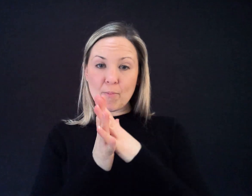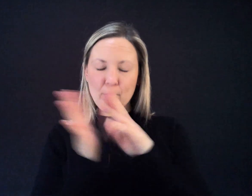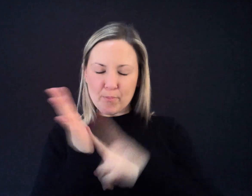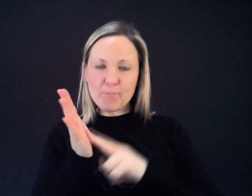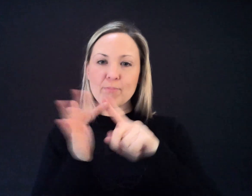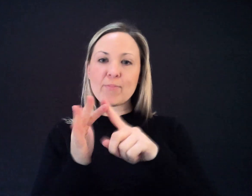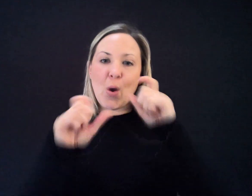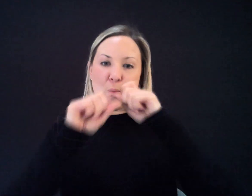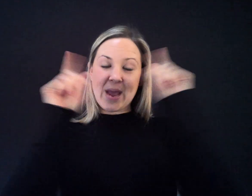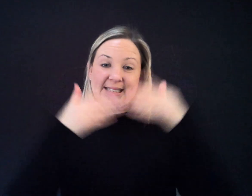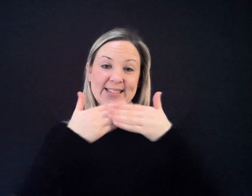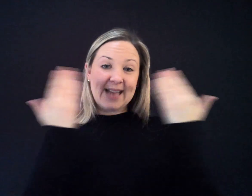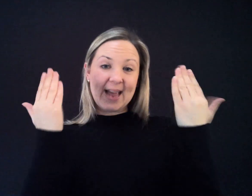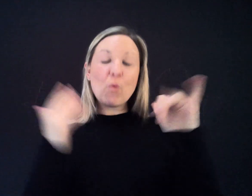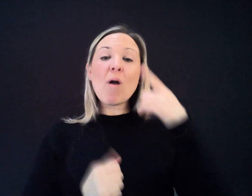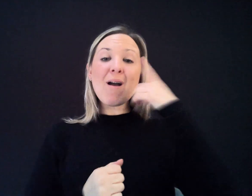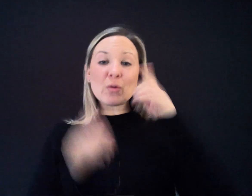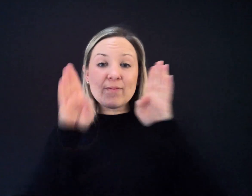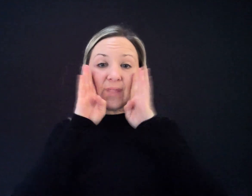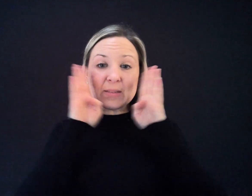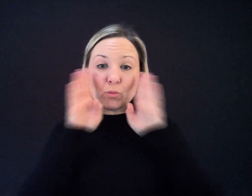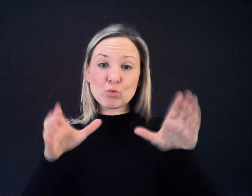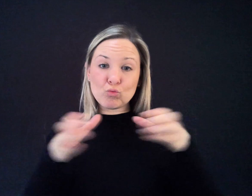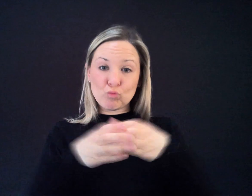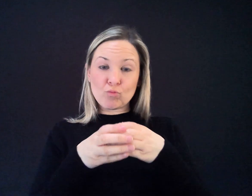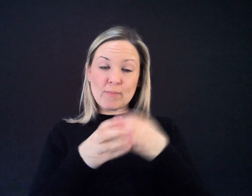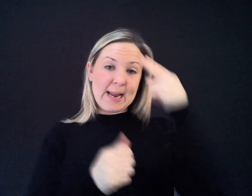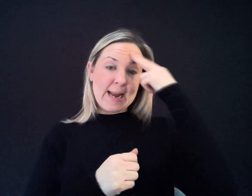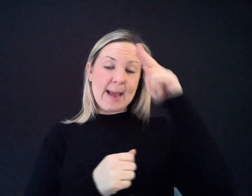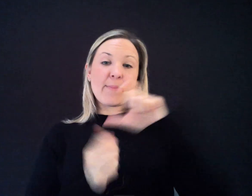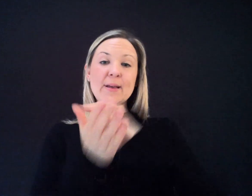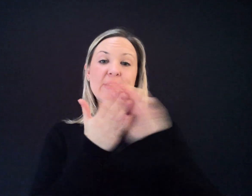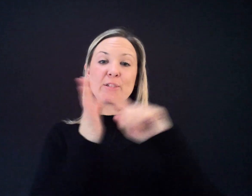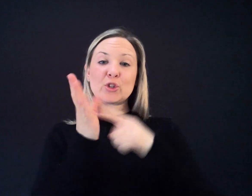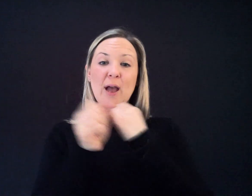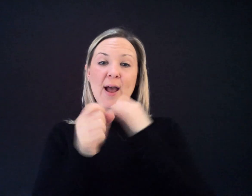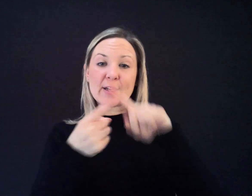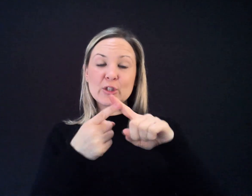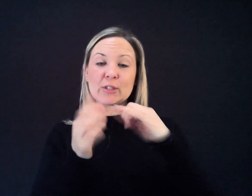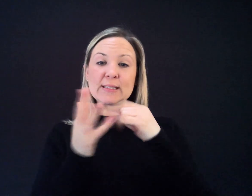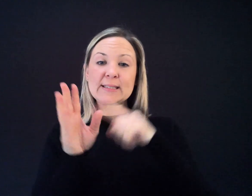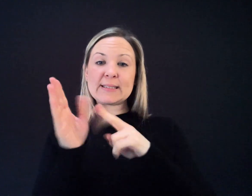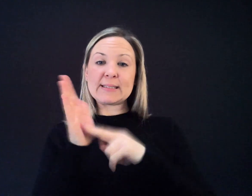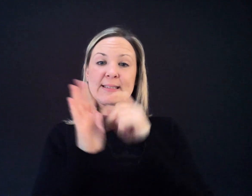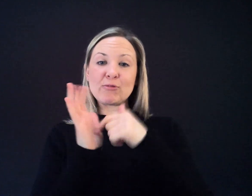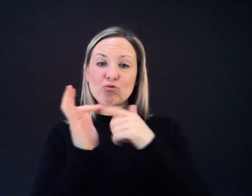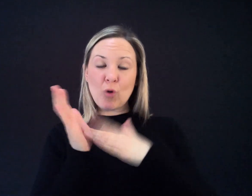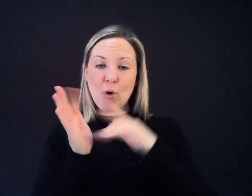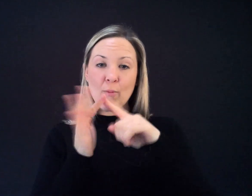Follow our Facebook group called Charge Syndrome Awareness Day International Group.